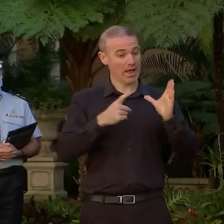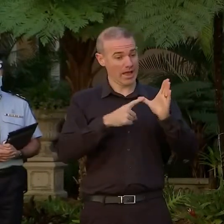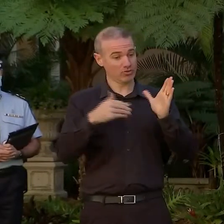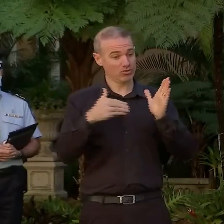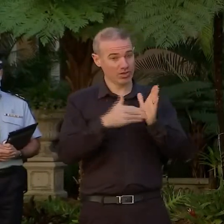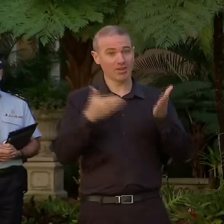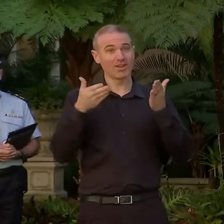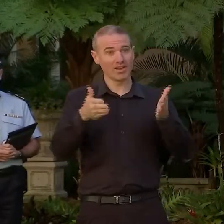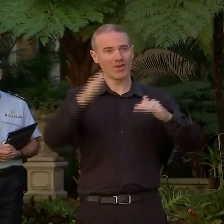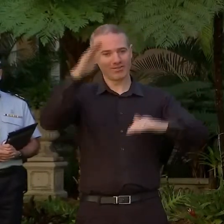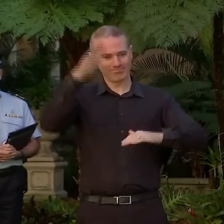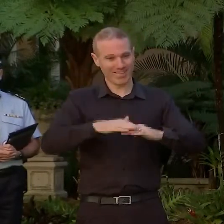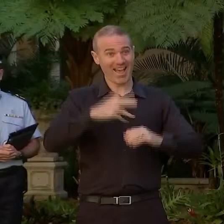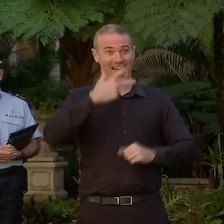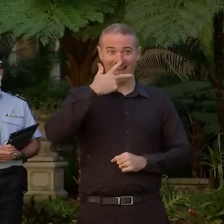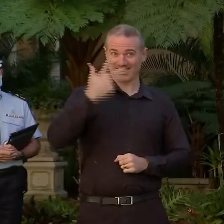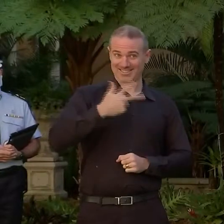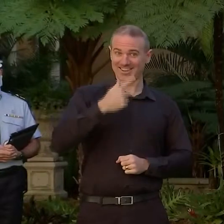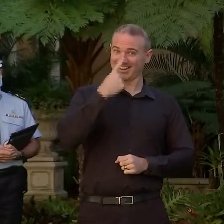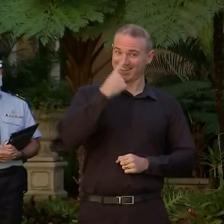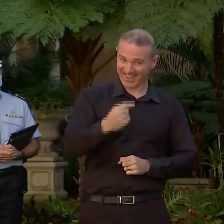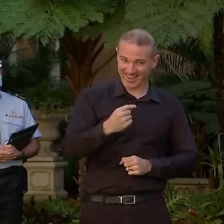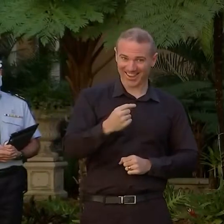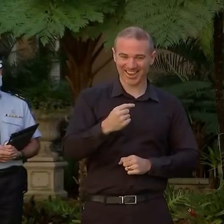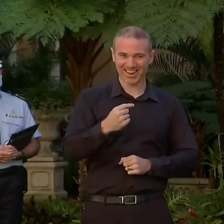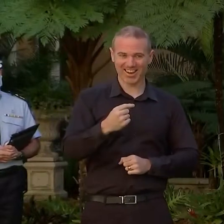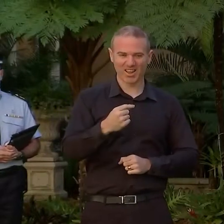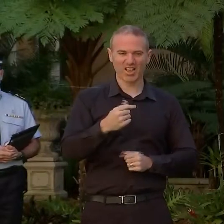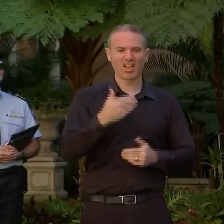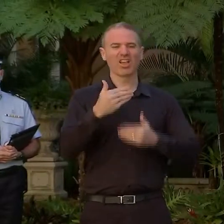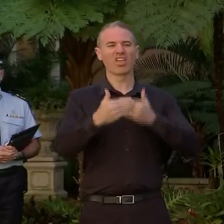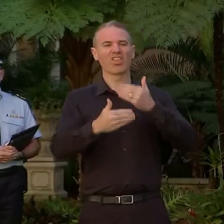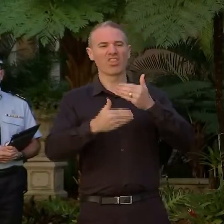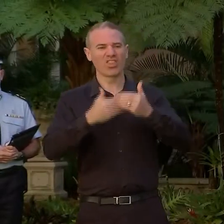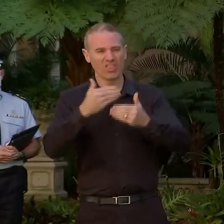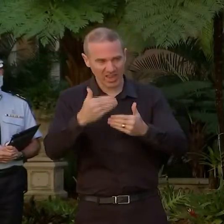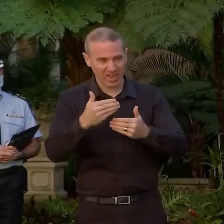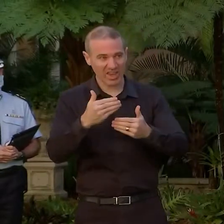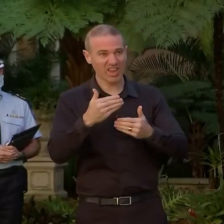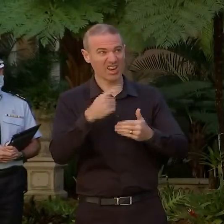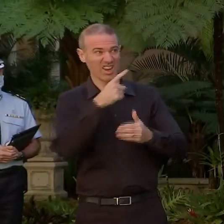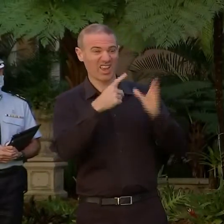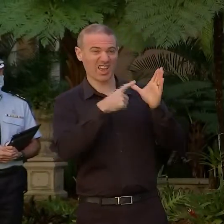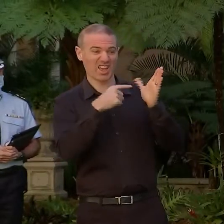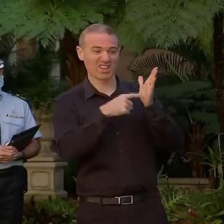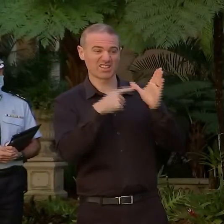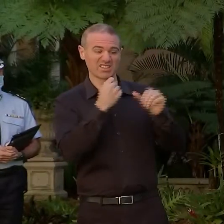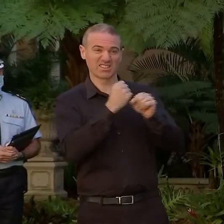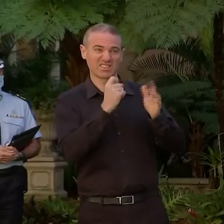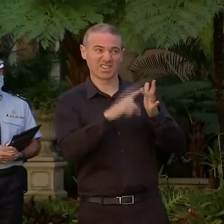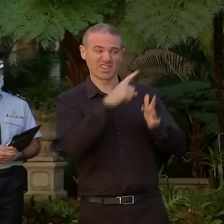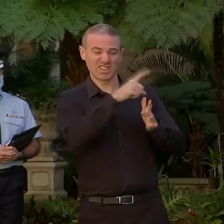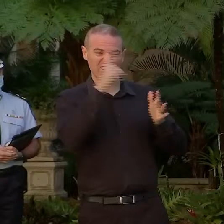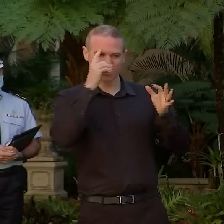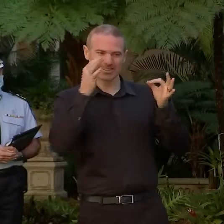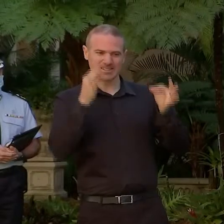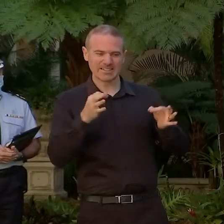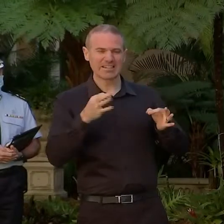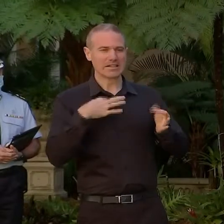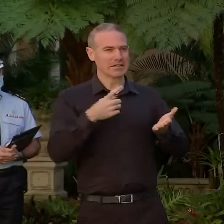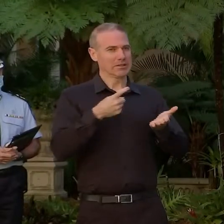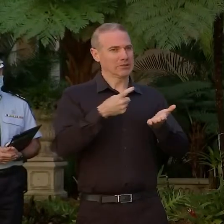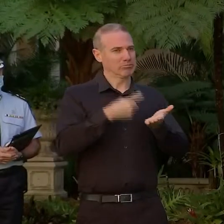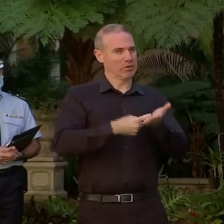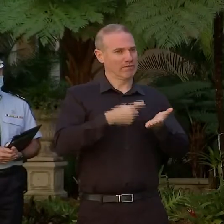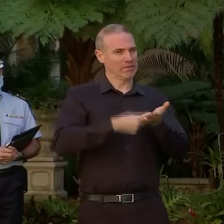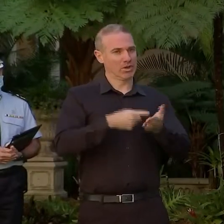18. Then it became restricted, or the actual words that ATAGI used is they preferred that